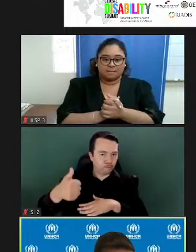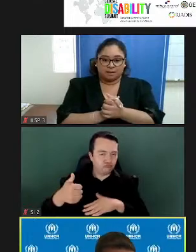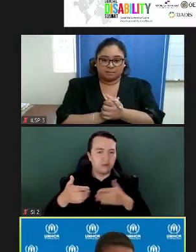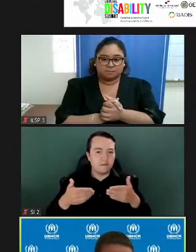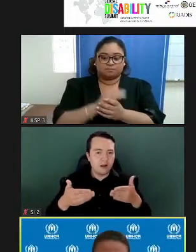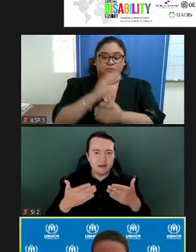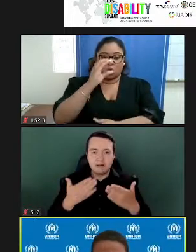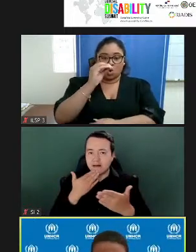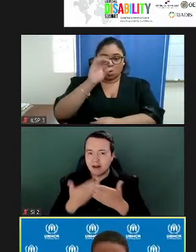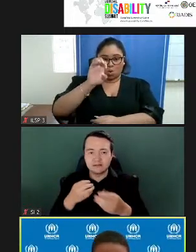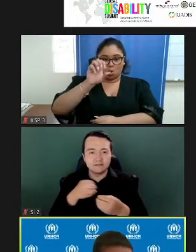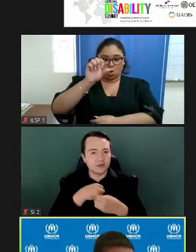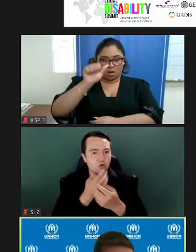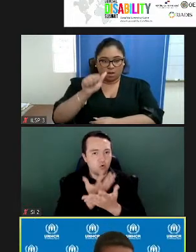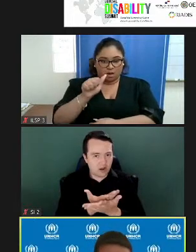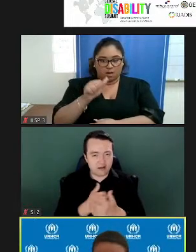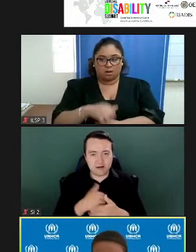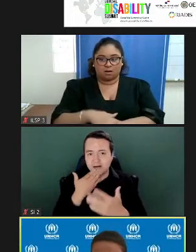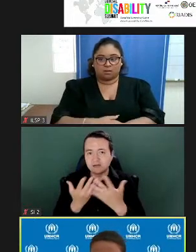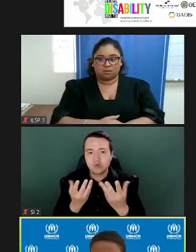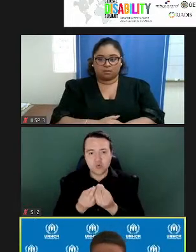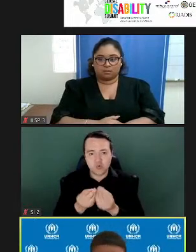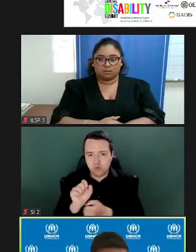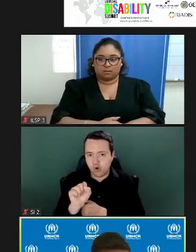panama so yeah